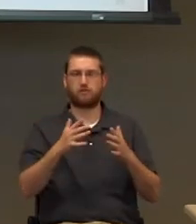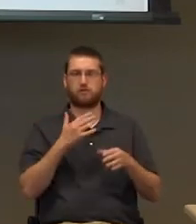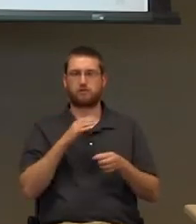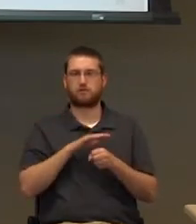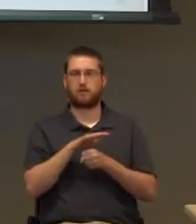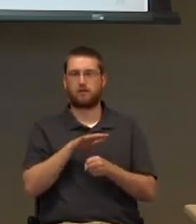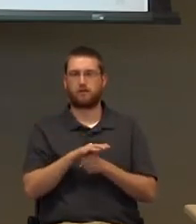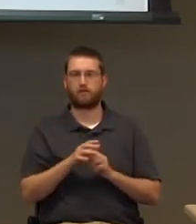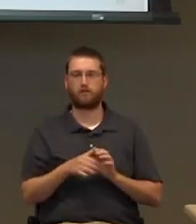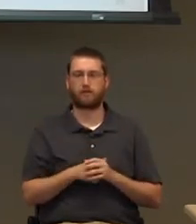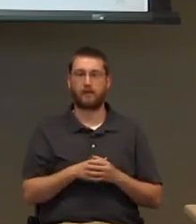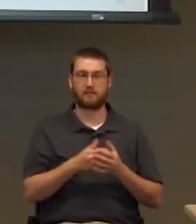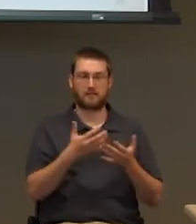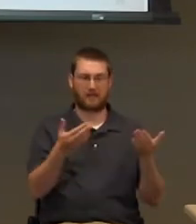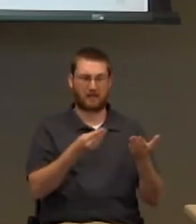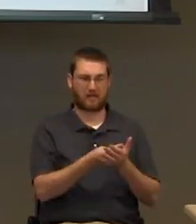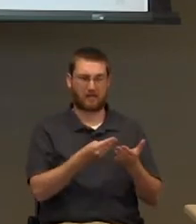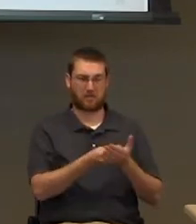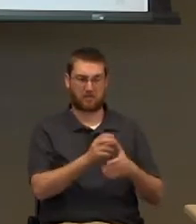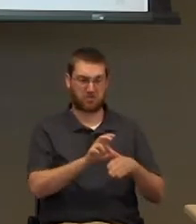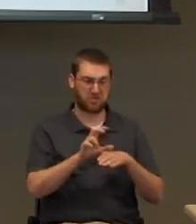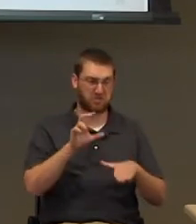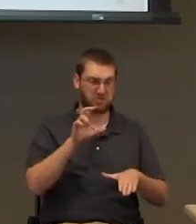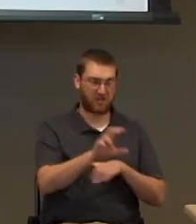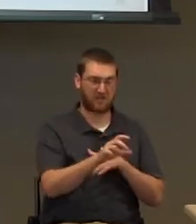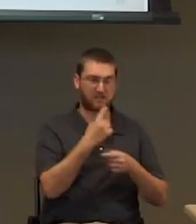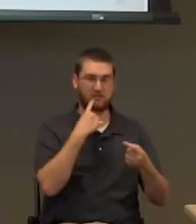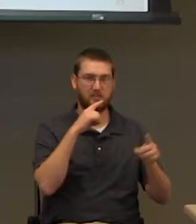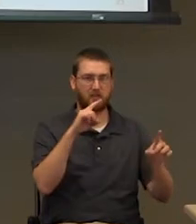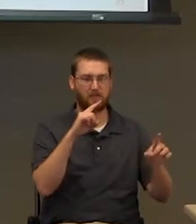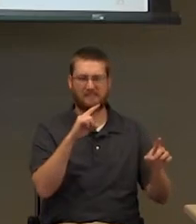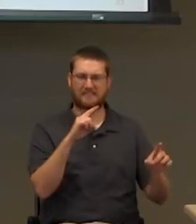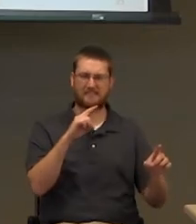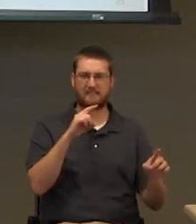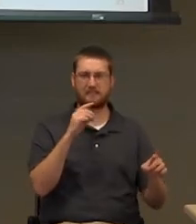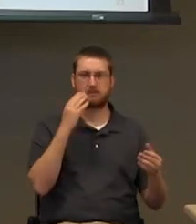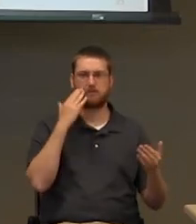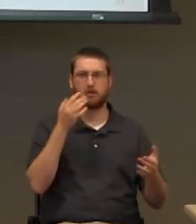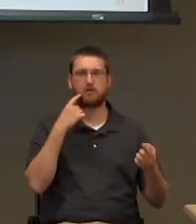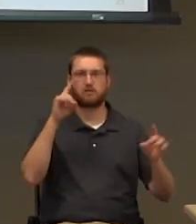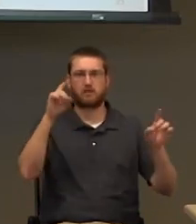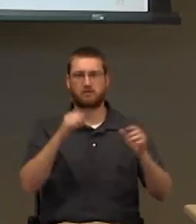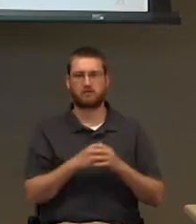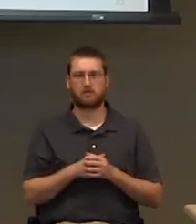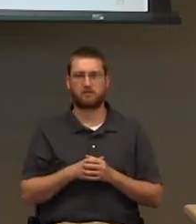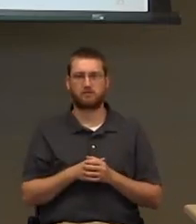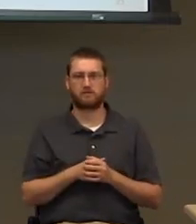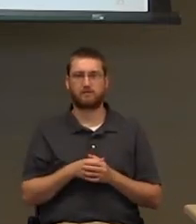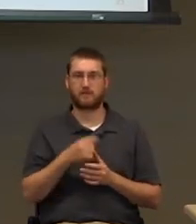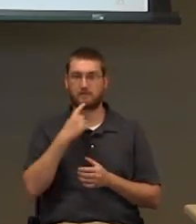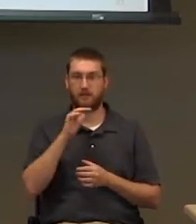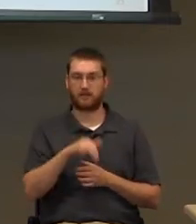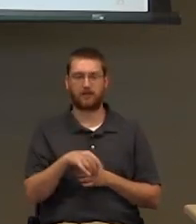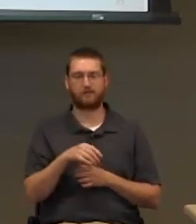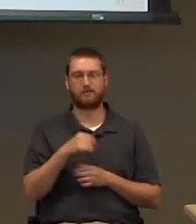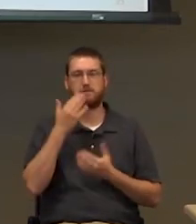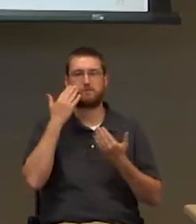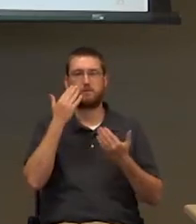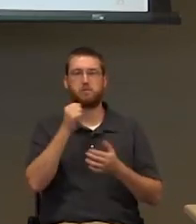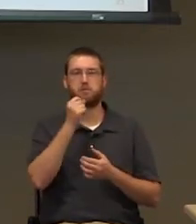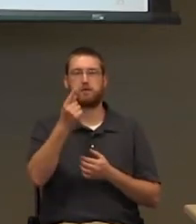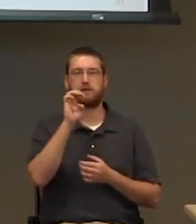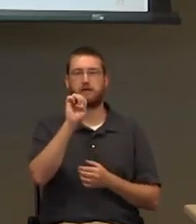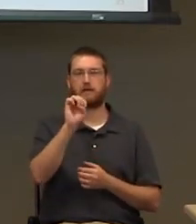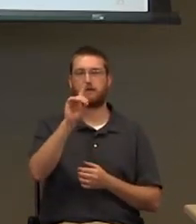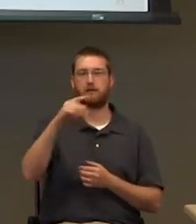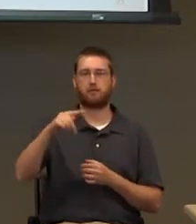money and we don't know if it's going to be successful, so let's not do it. Well, then you don't understand how economic development works. Just like in business world,